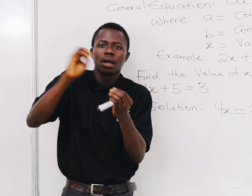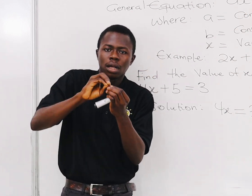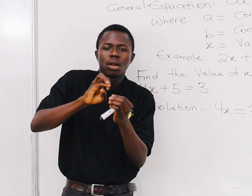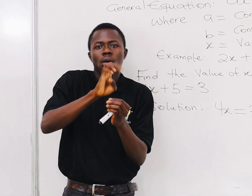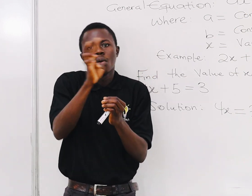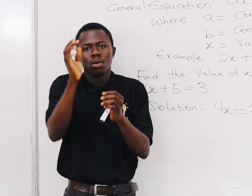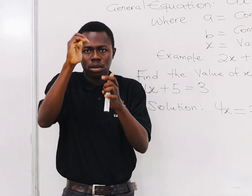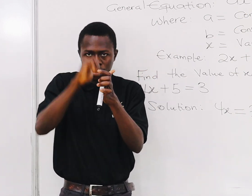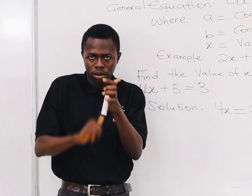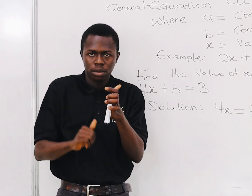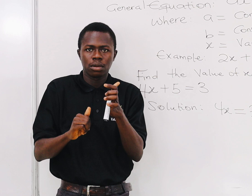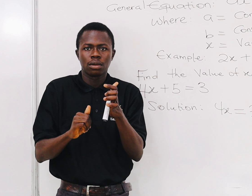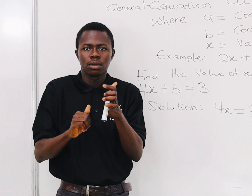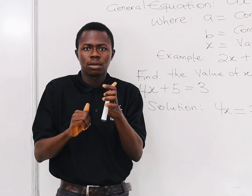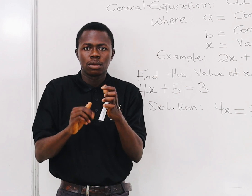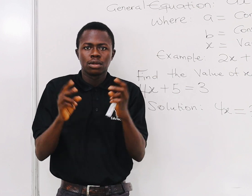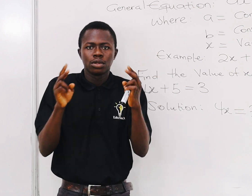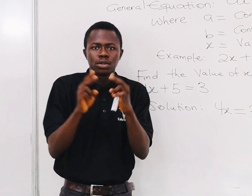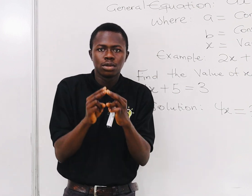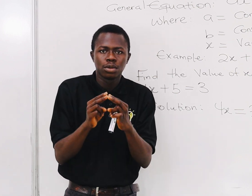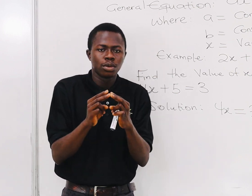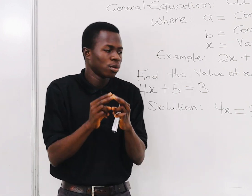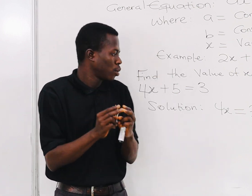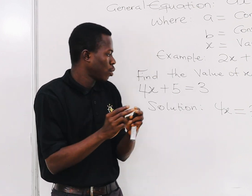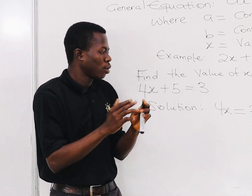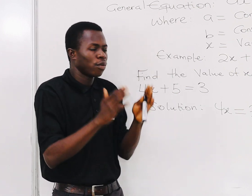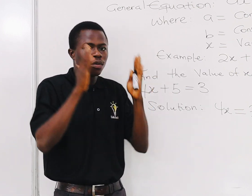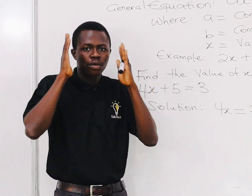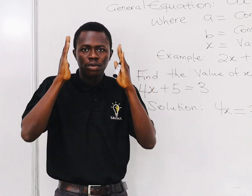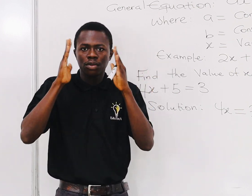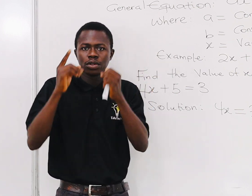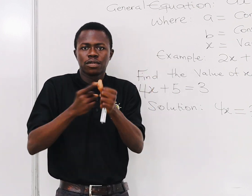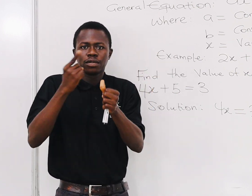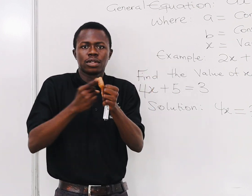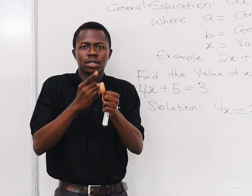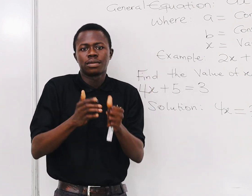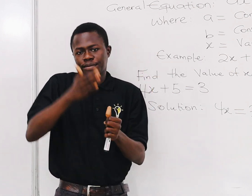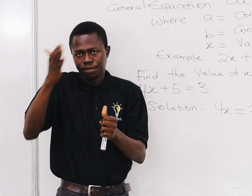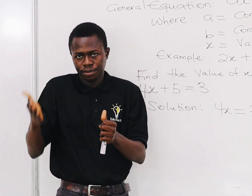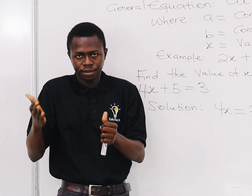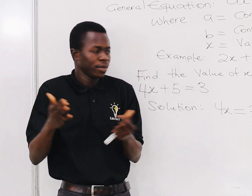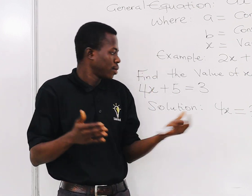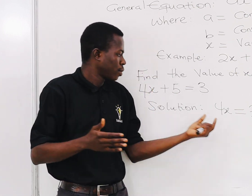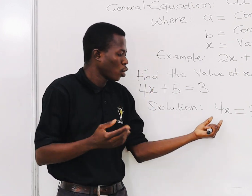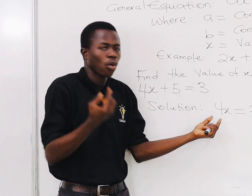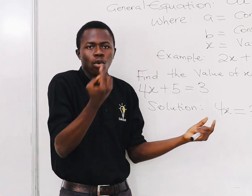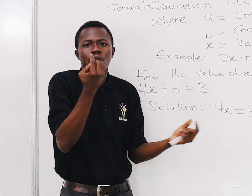do? We add or subtract the ones on the left hand side because they are numbers, and then